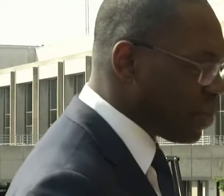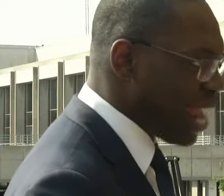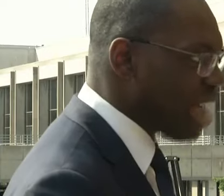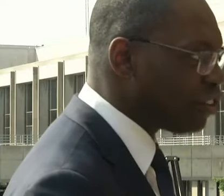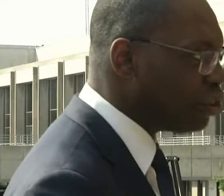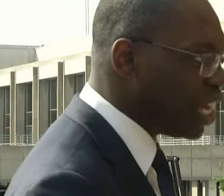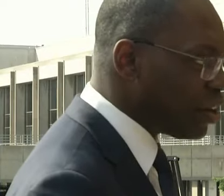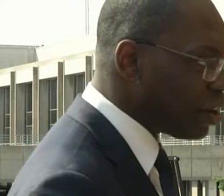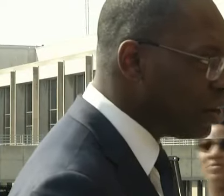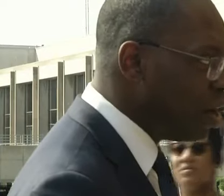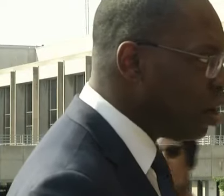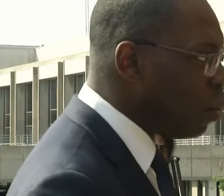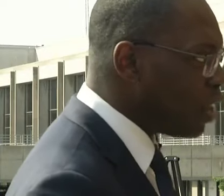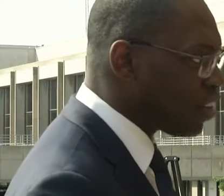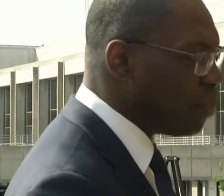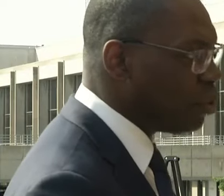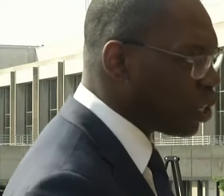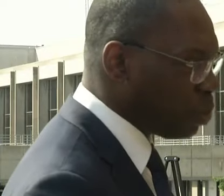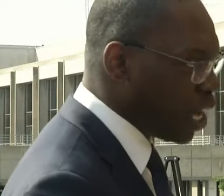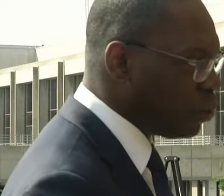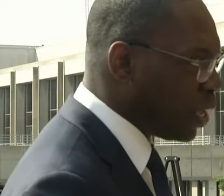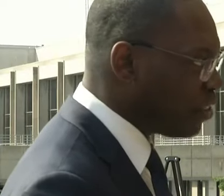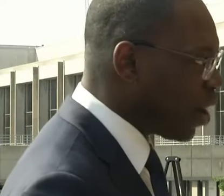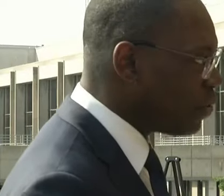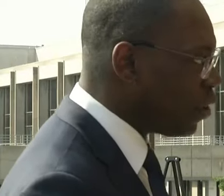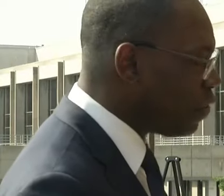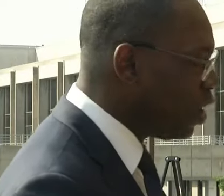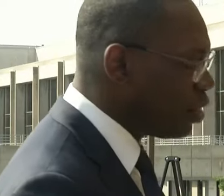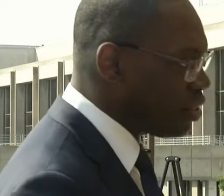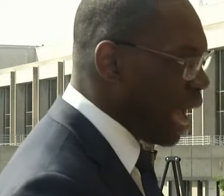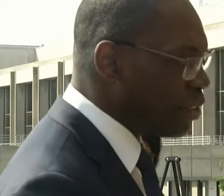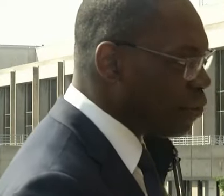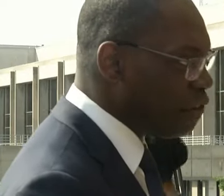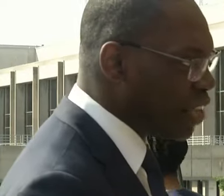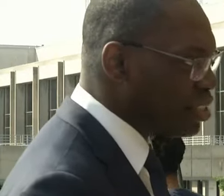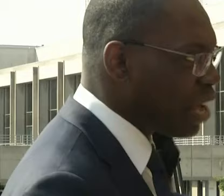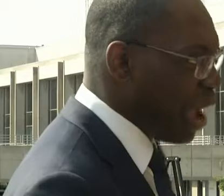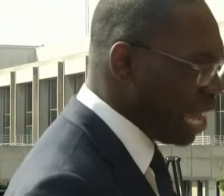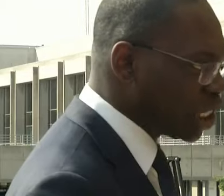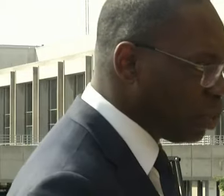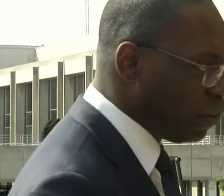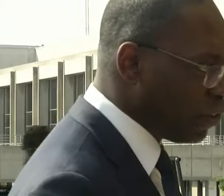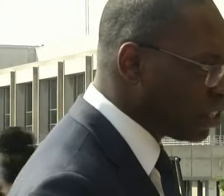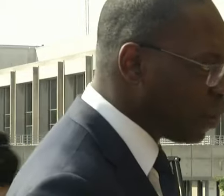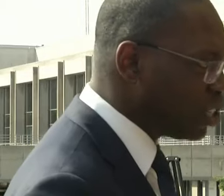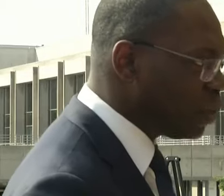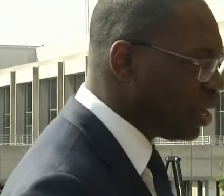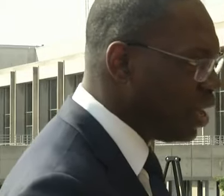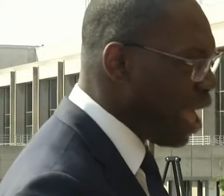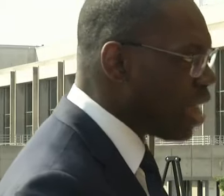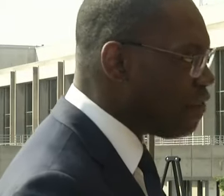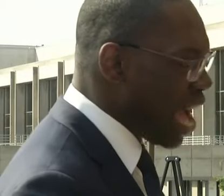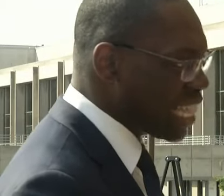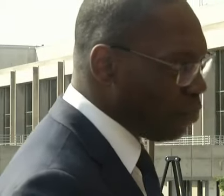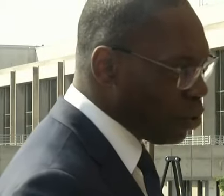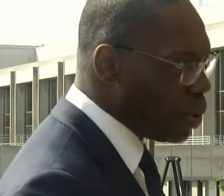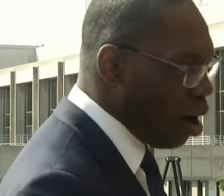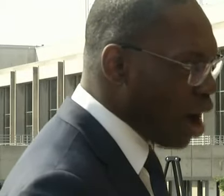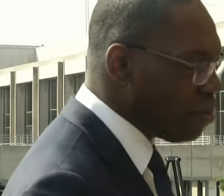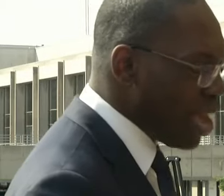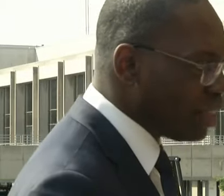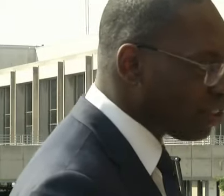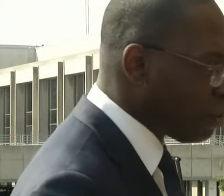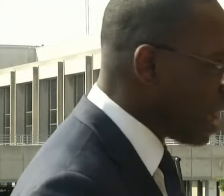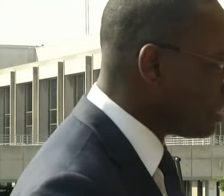Michigan has become a national leader when it's come to expungement in terms of the types of offenses that are eligible for expungement and the fact that we